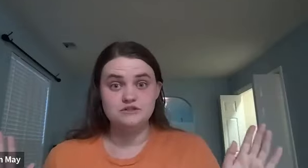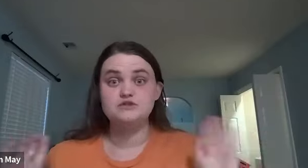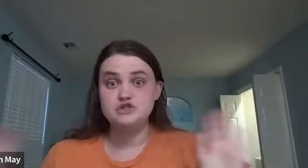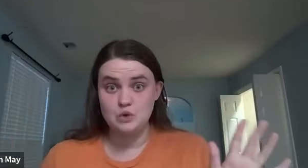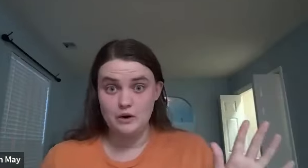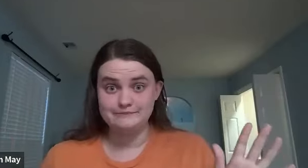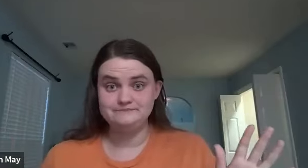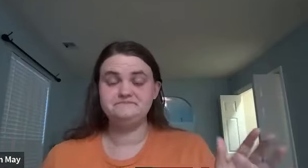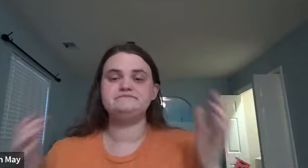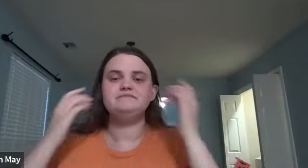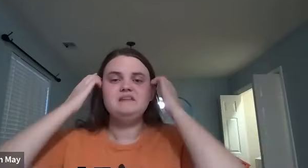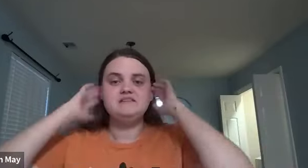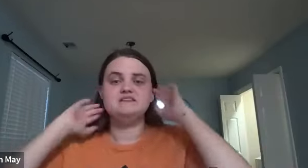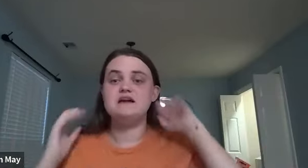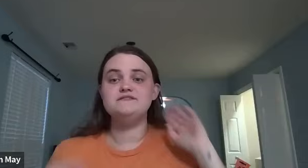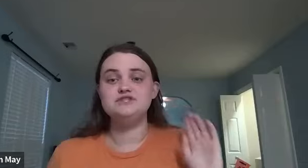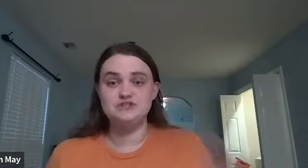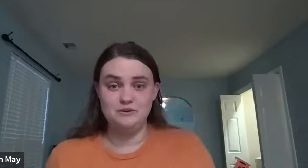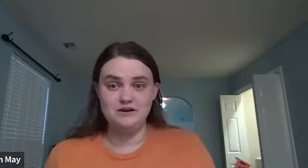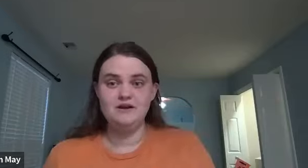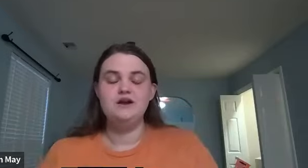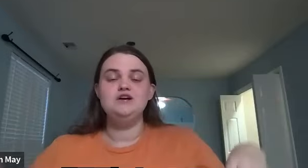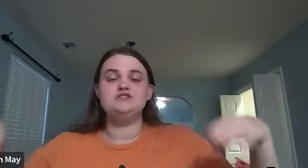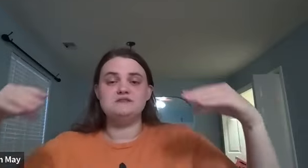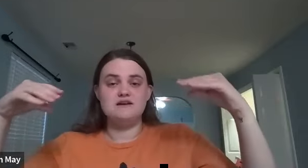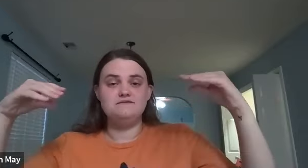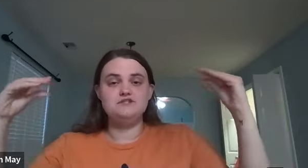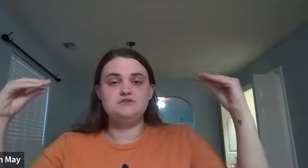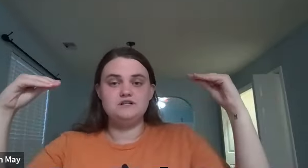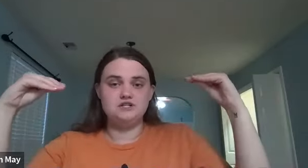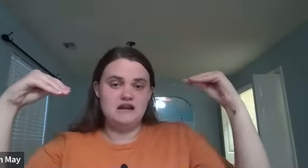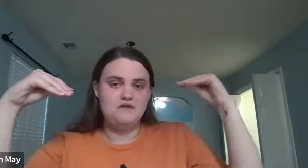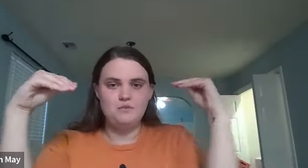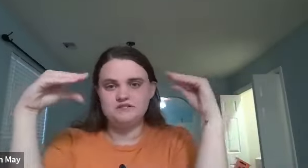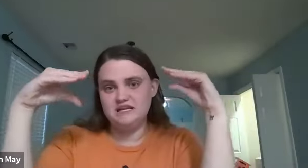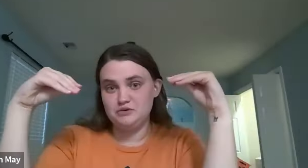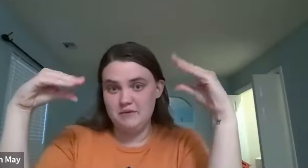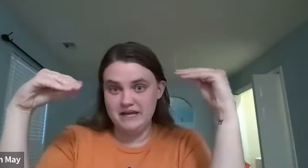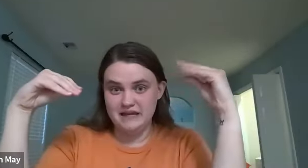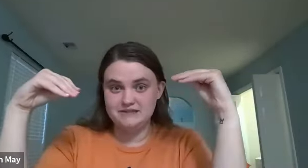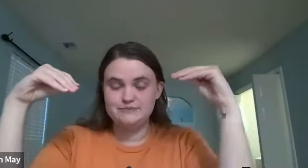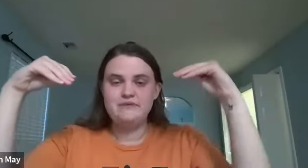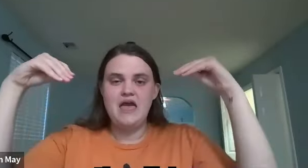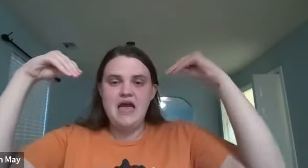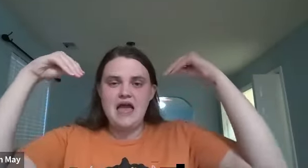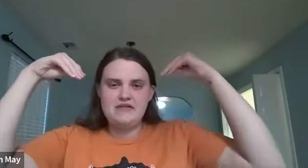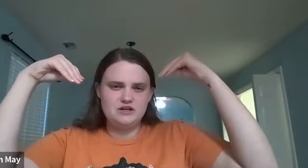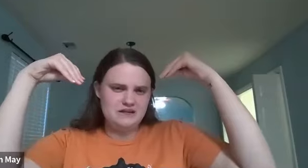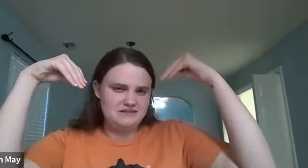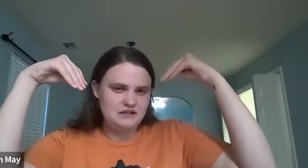so store. The sign for store. So the sign for store is you're going to have almost like in your puppet hands, and they're going to be a little